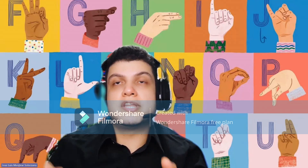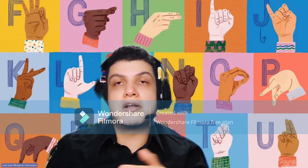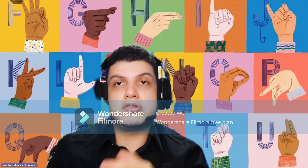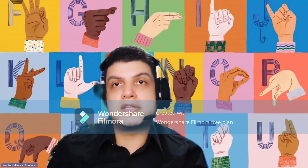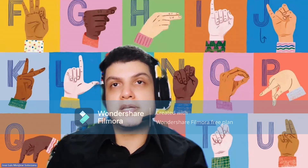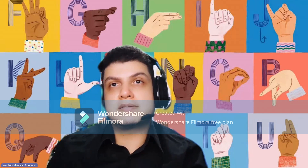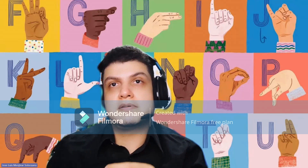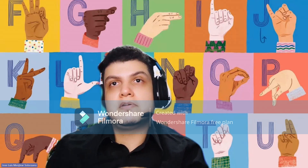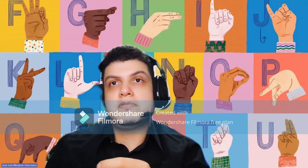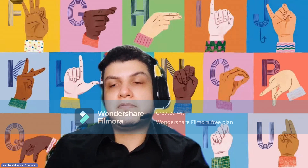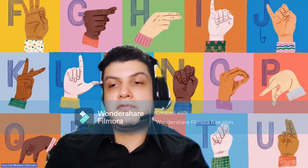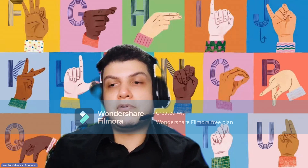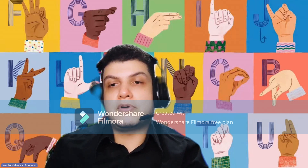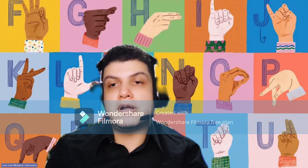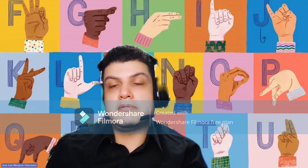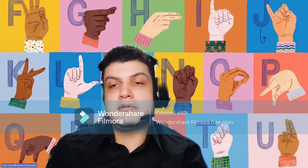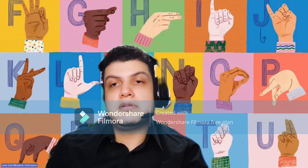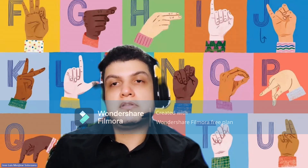the context for